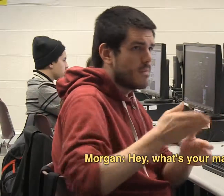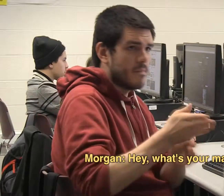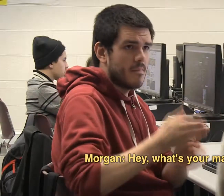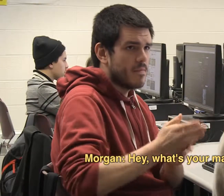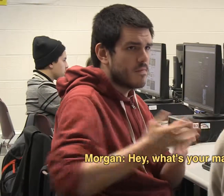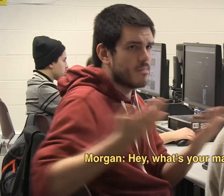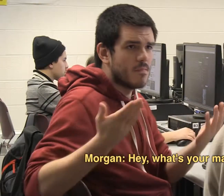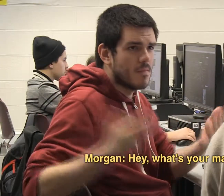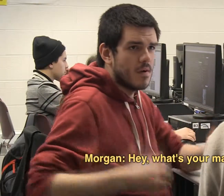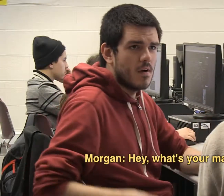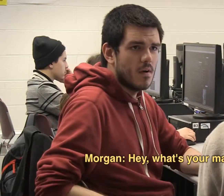major?"